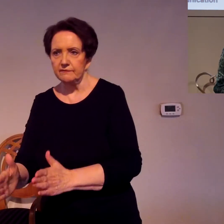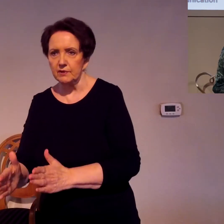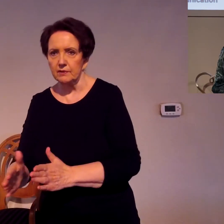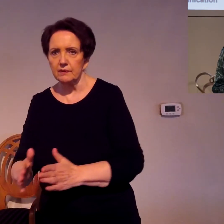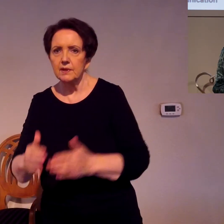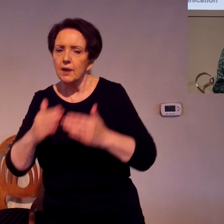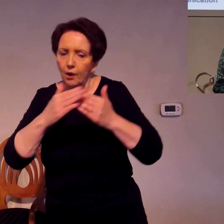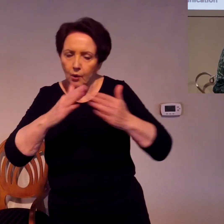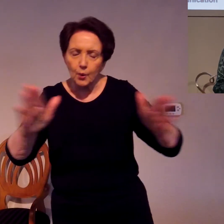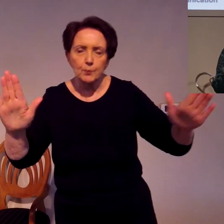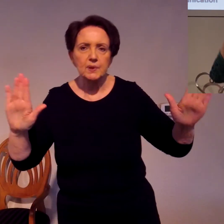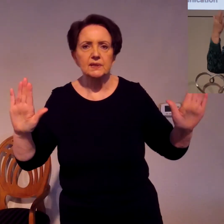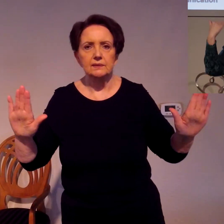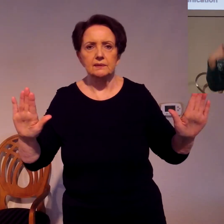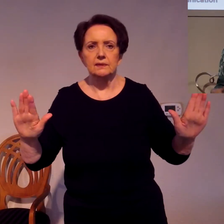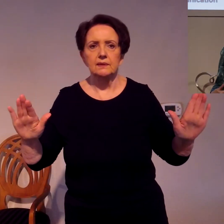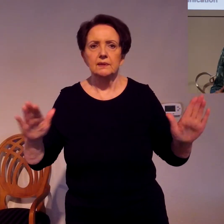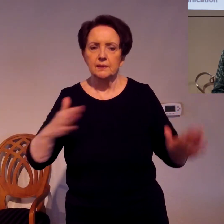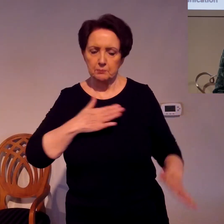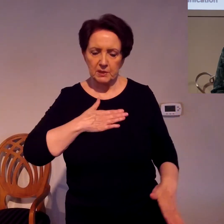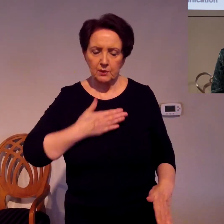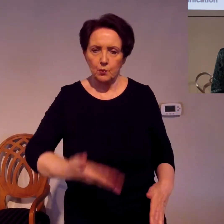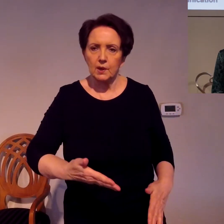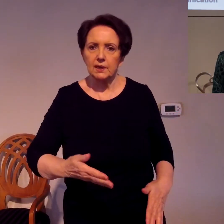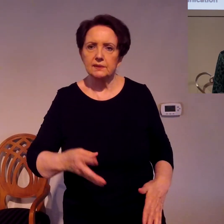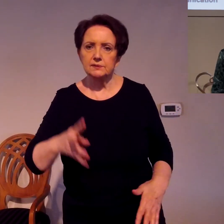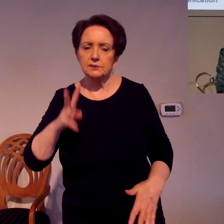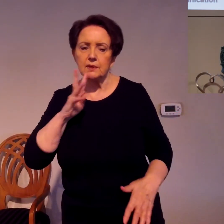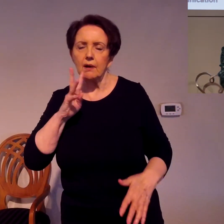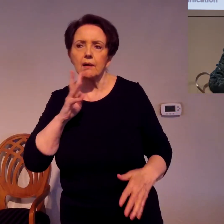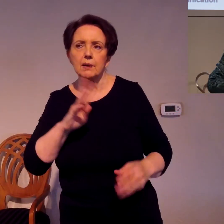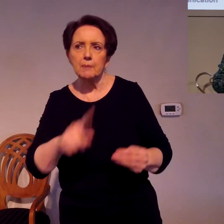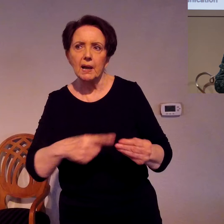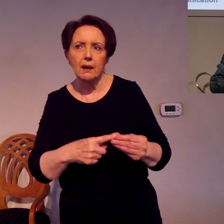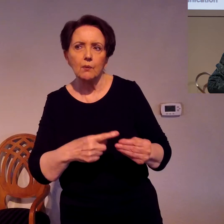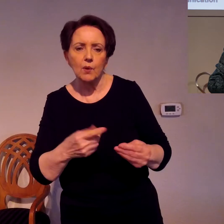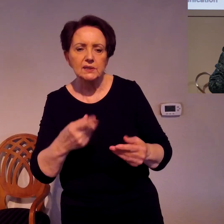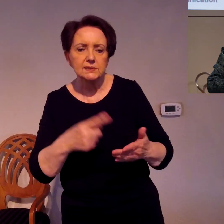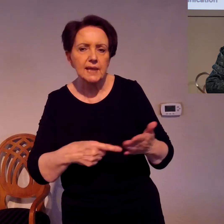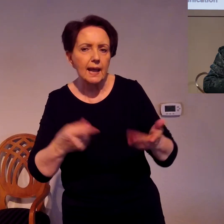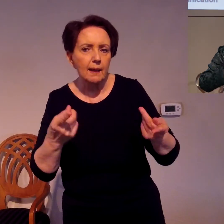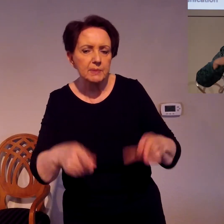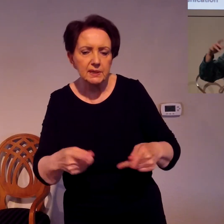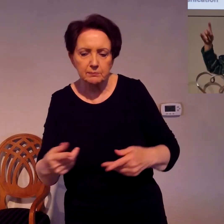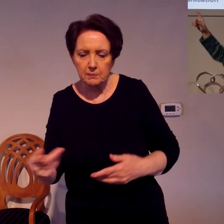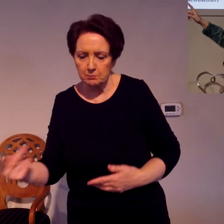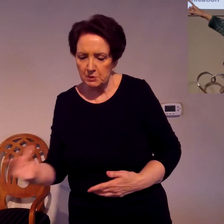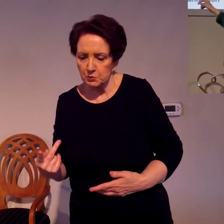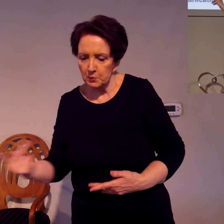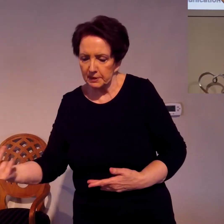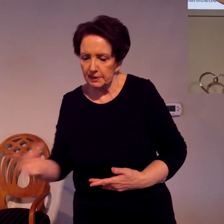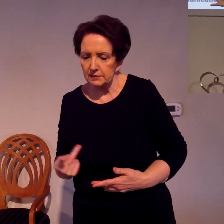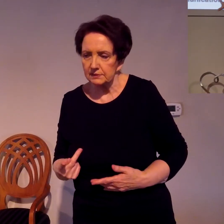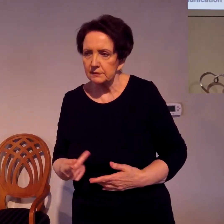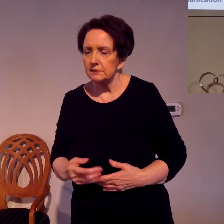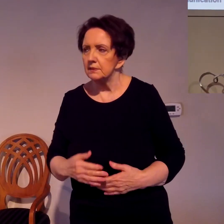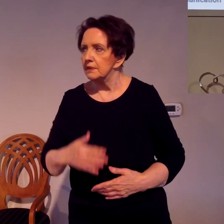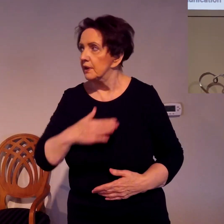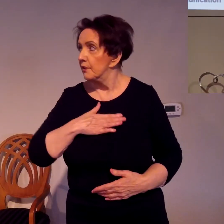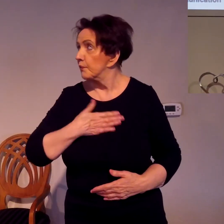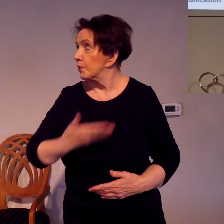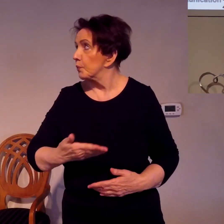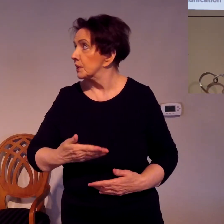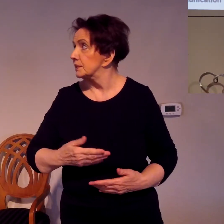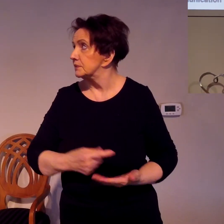we possibly can, being willing to talk about what's happening between us. Do you see, when we're willing to talk about what's